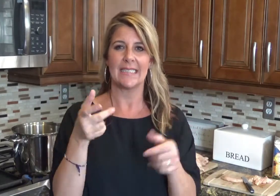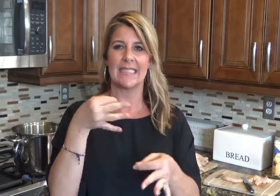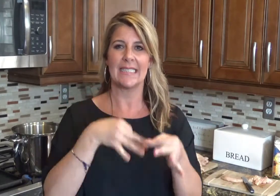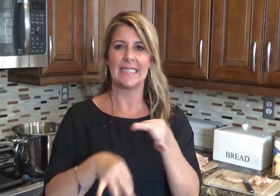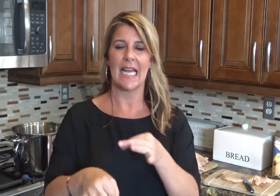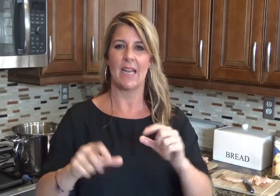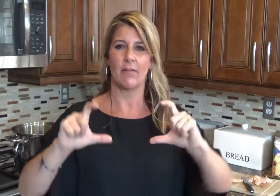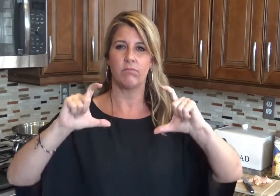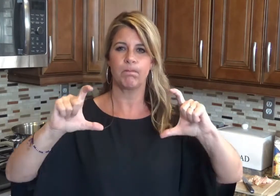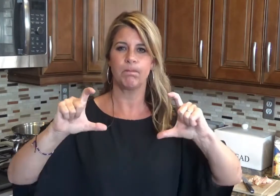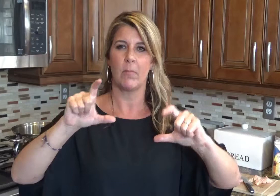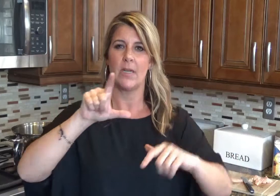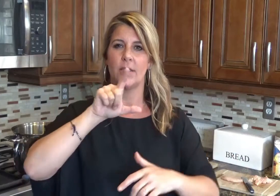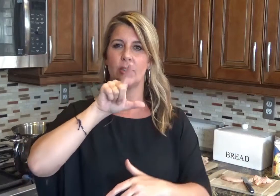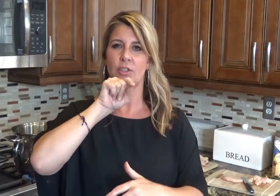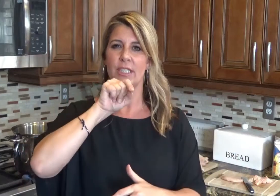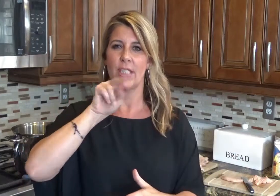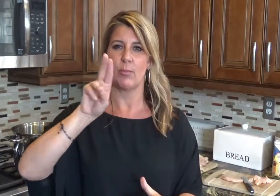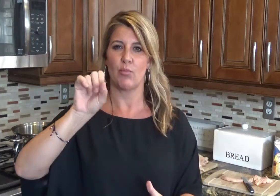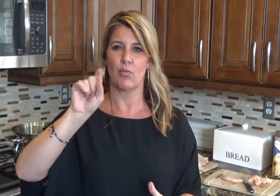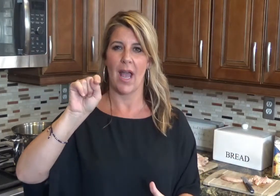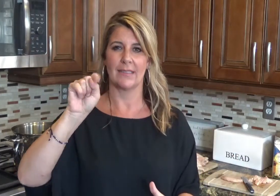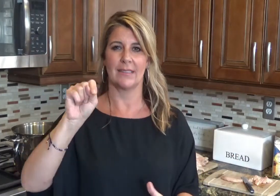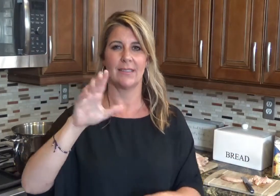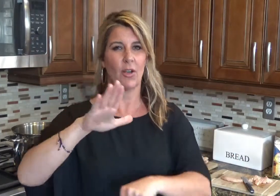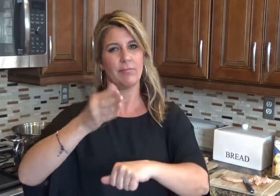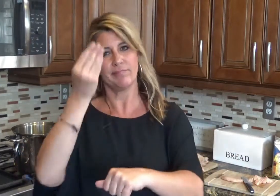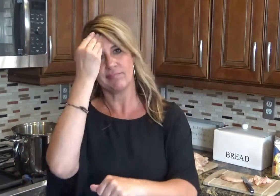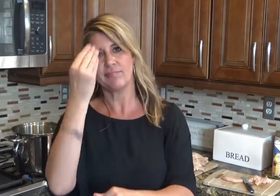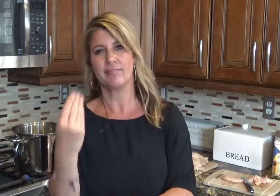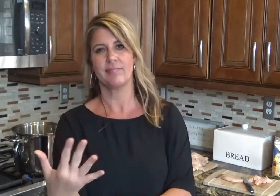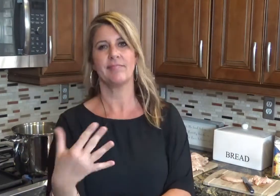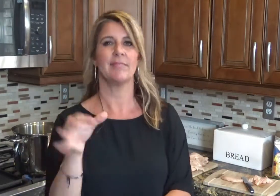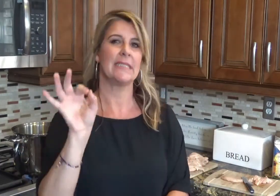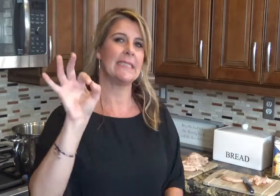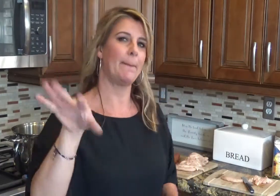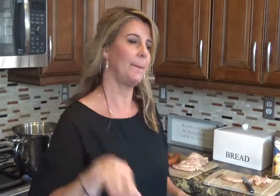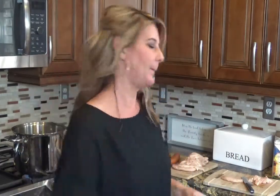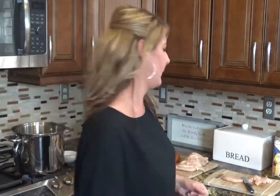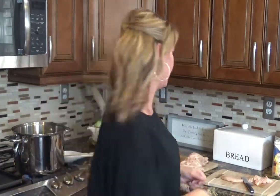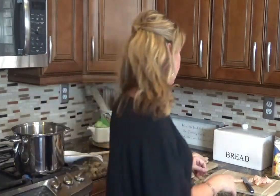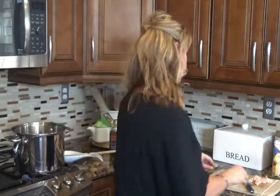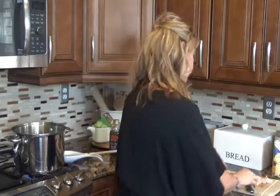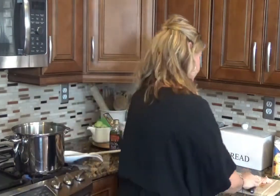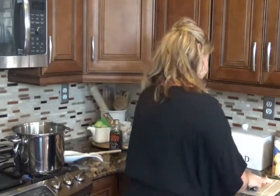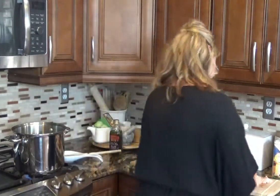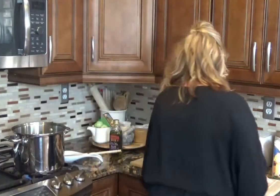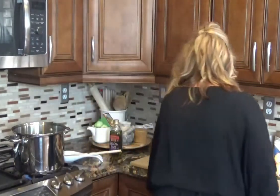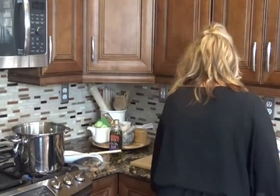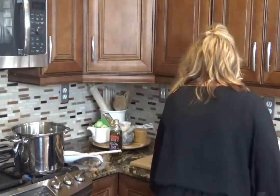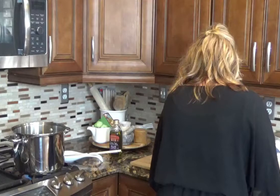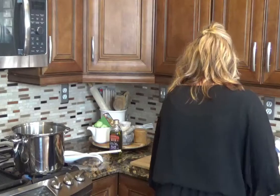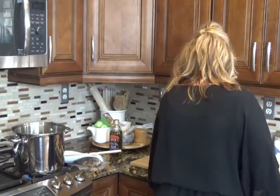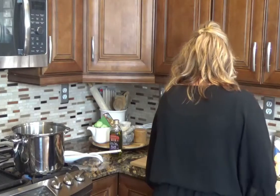easy and fast instead of buying a whole chicken breast. So just FYI, little tip for you, much